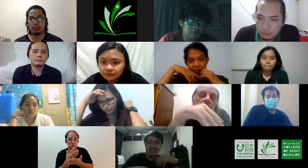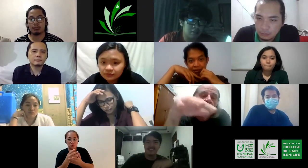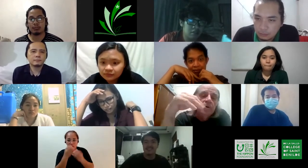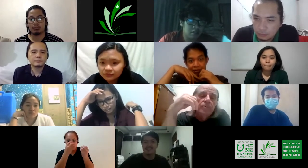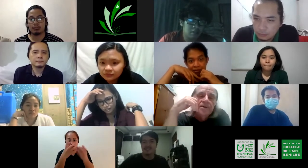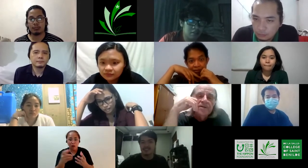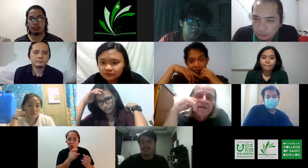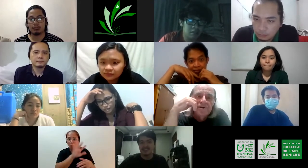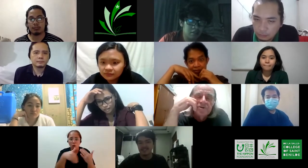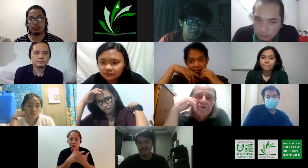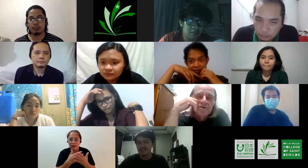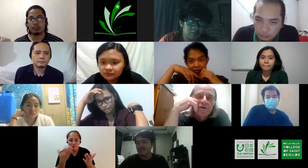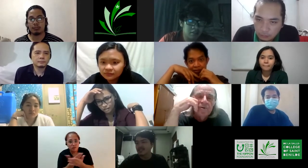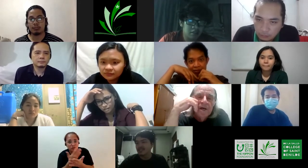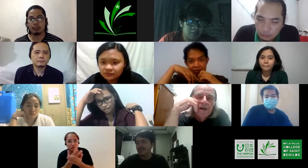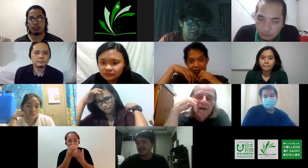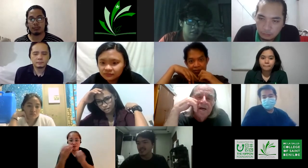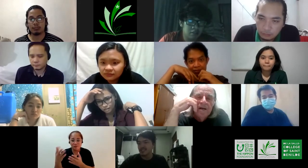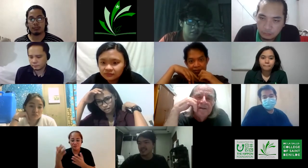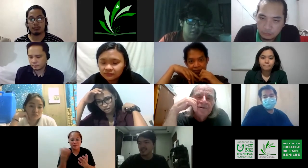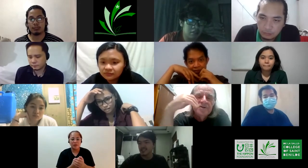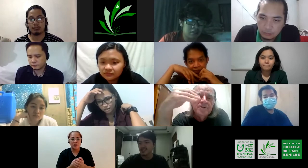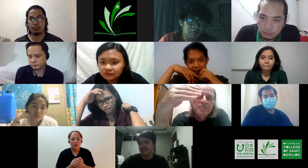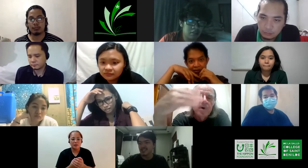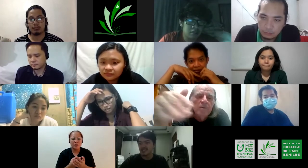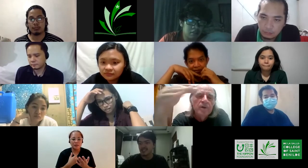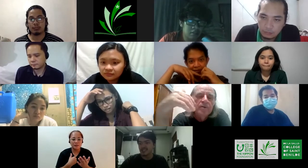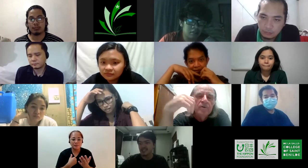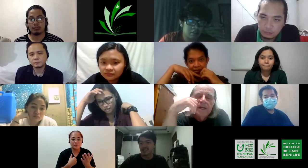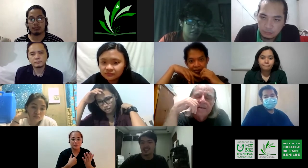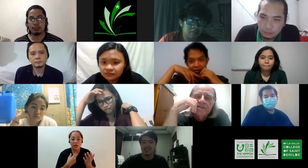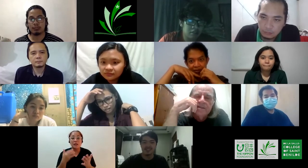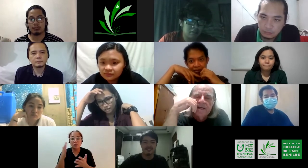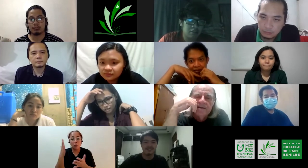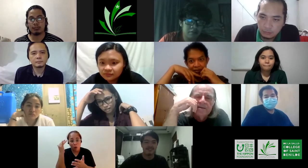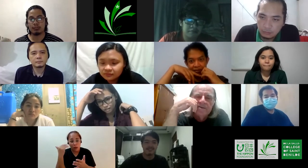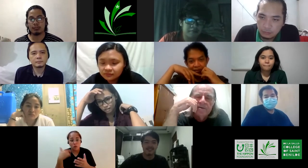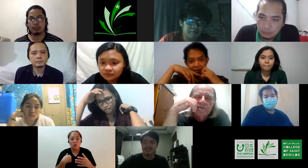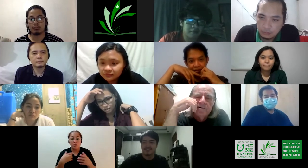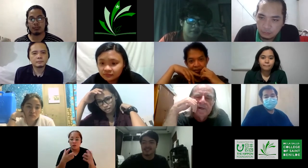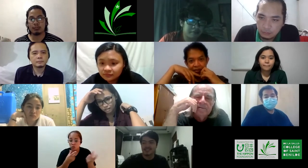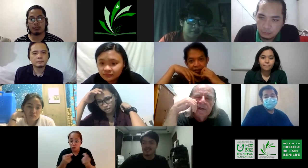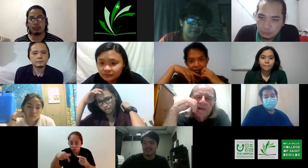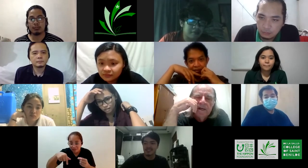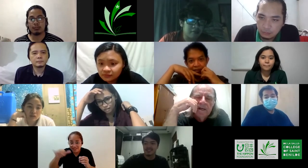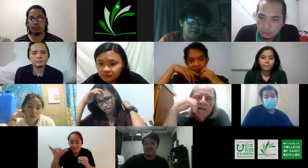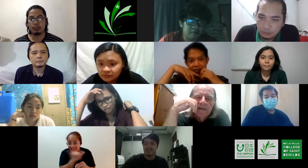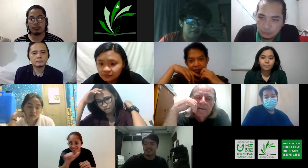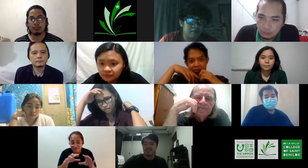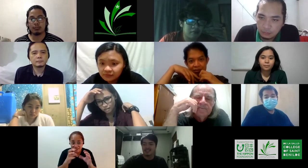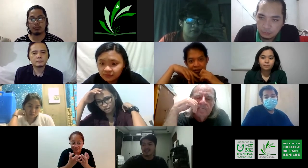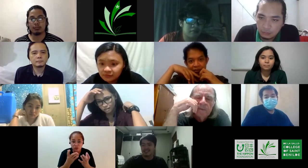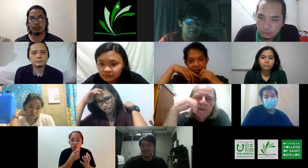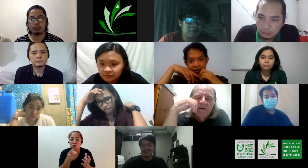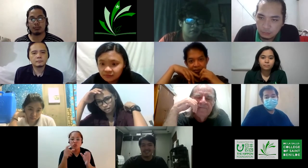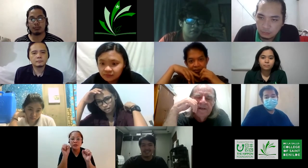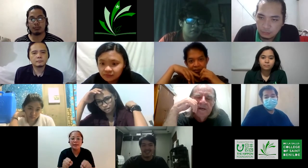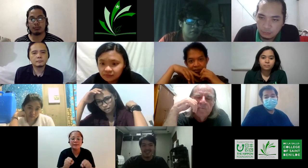your presentation. So this is why we do classes like this, so you can, find out more.